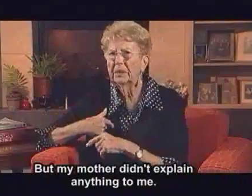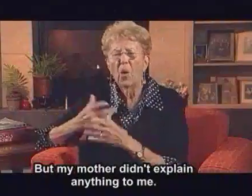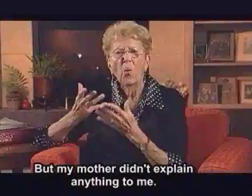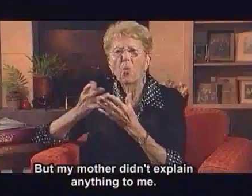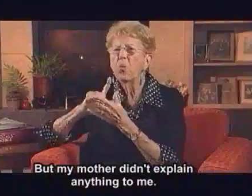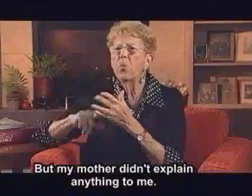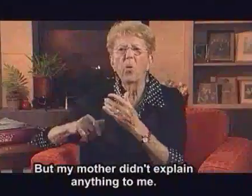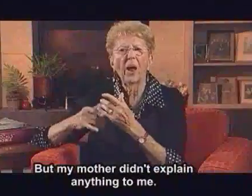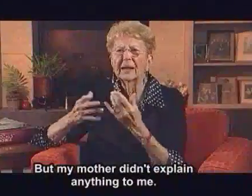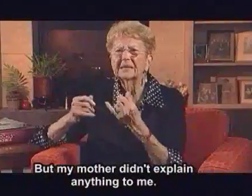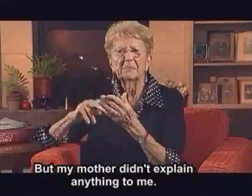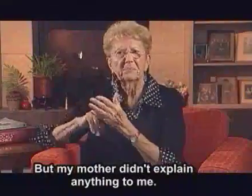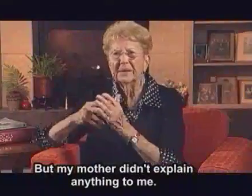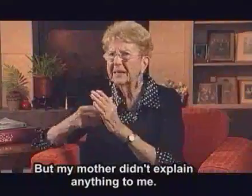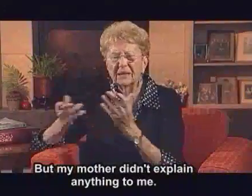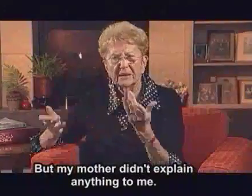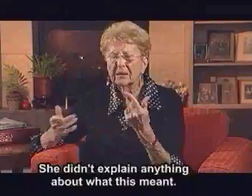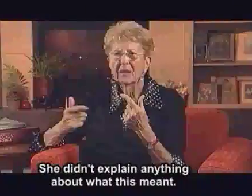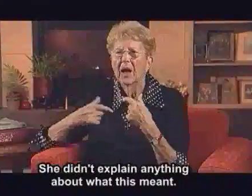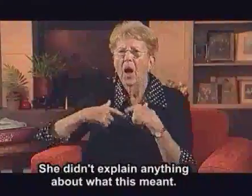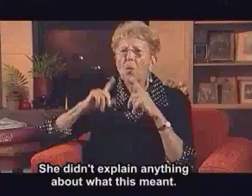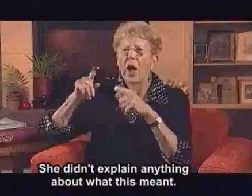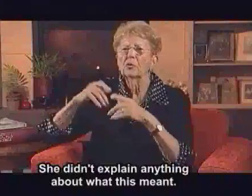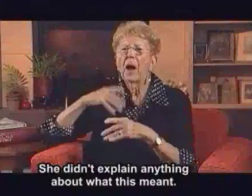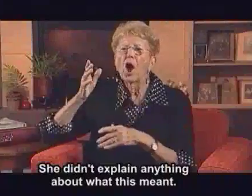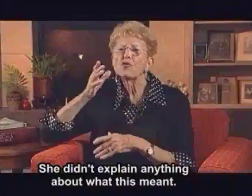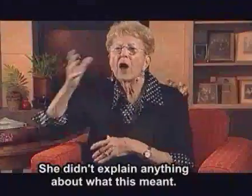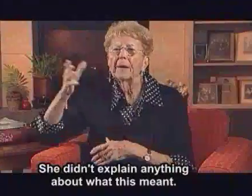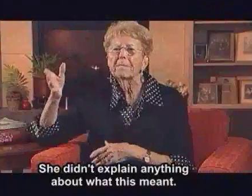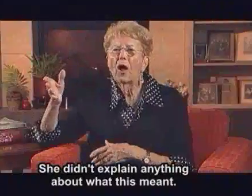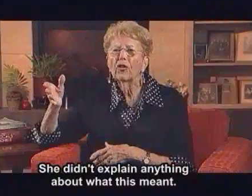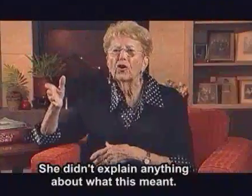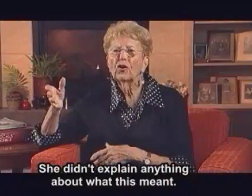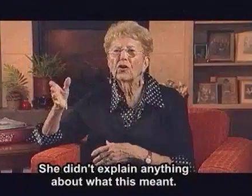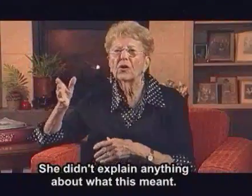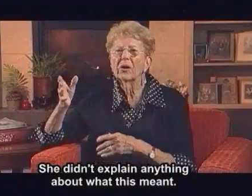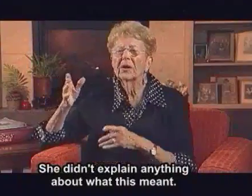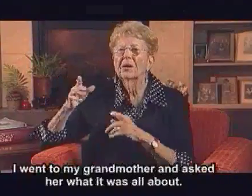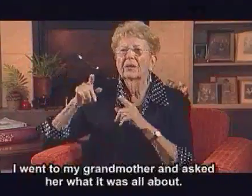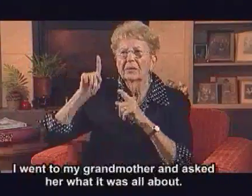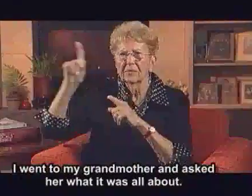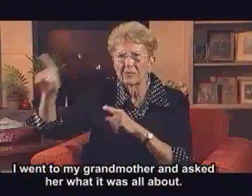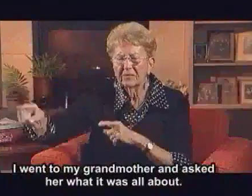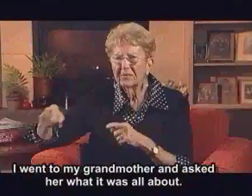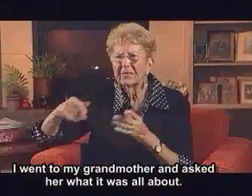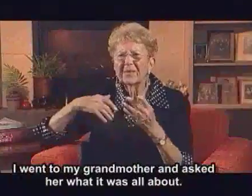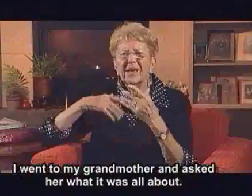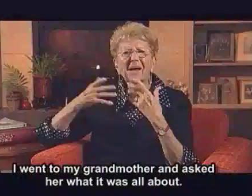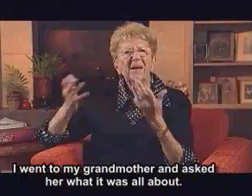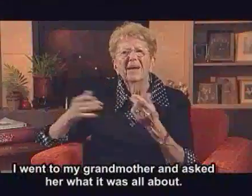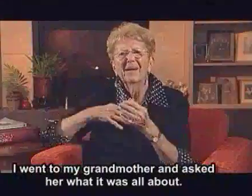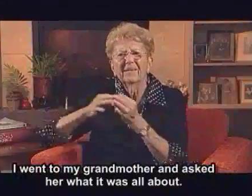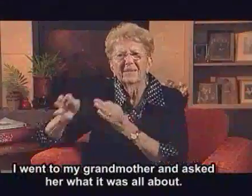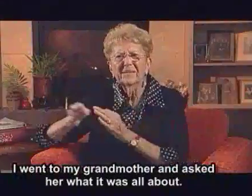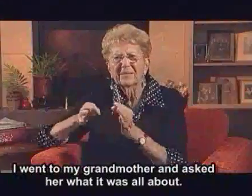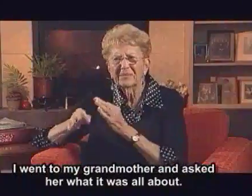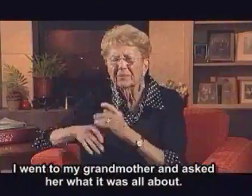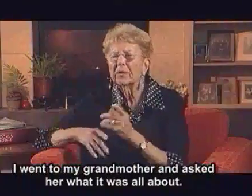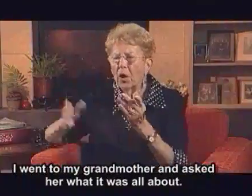But my mother didn't explain anything to me. She didn't explain anything about what this meant. I went to my grandmother